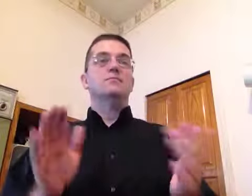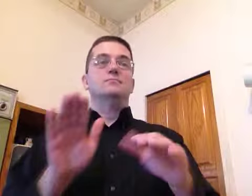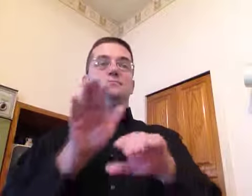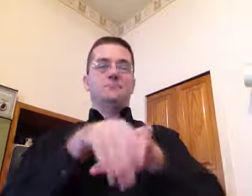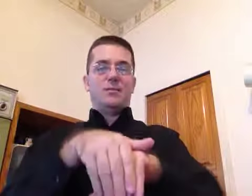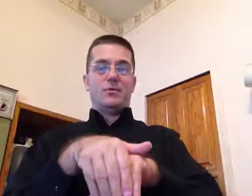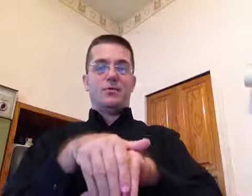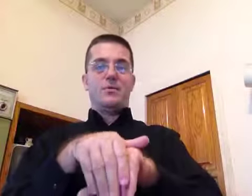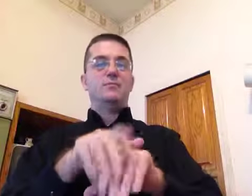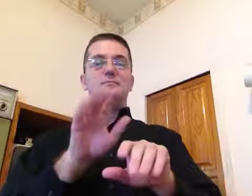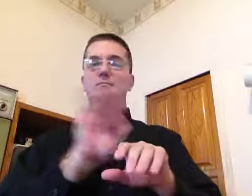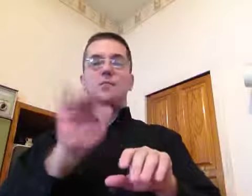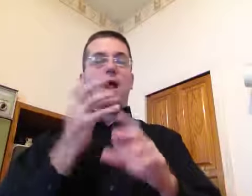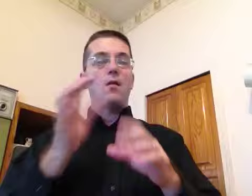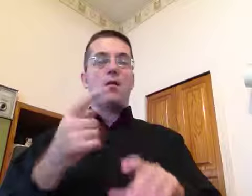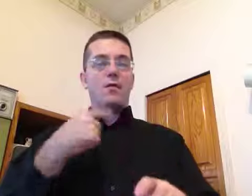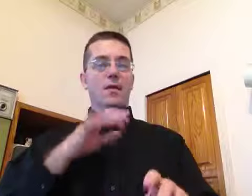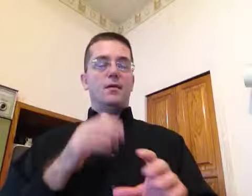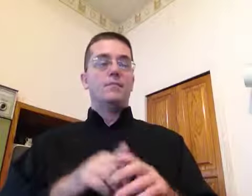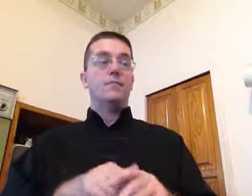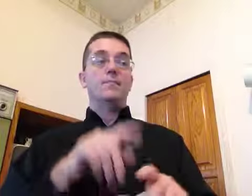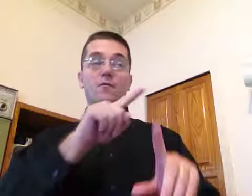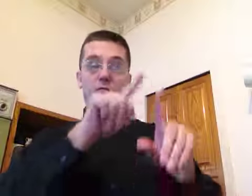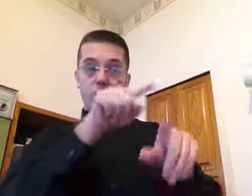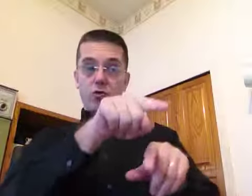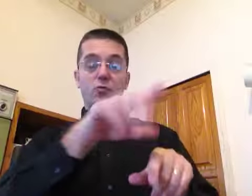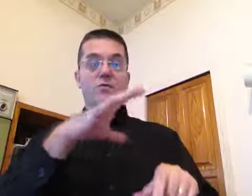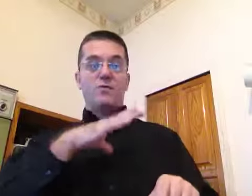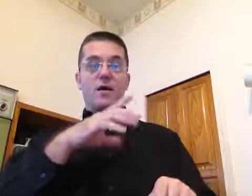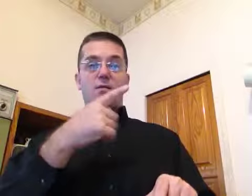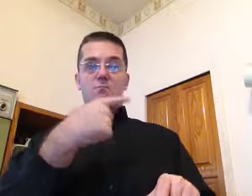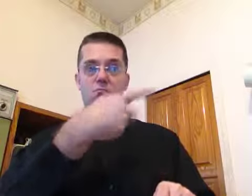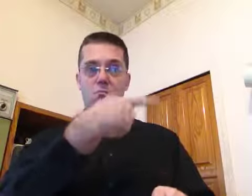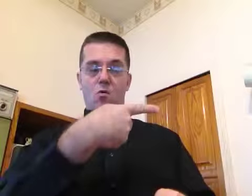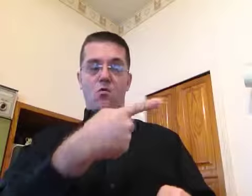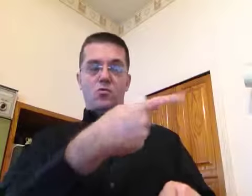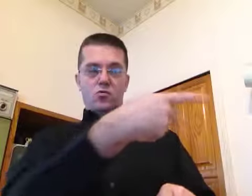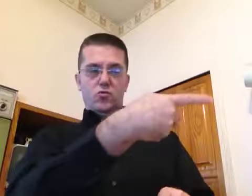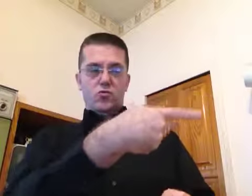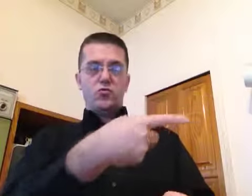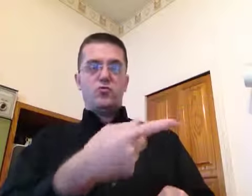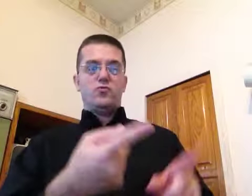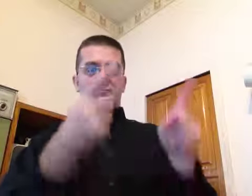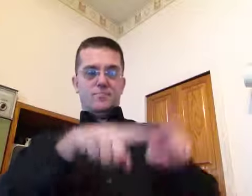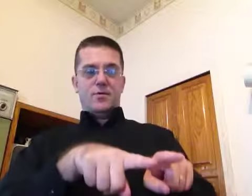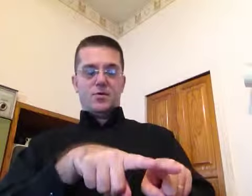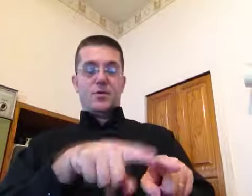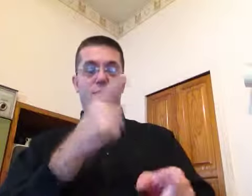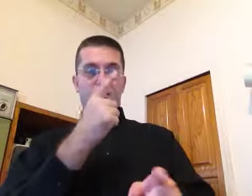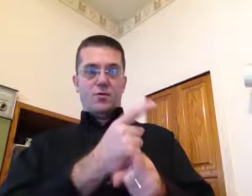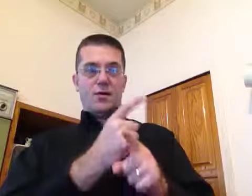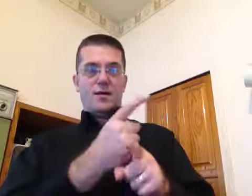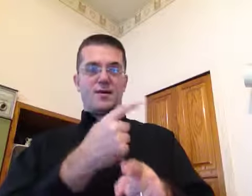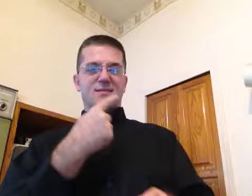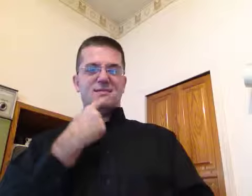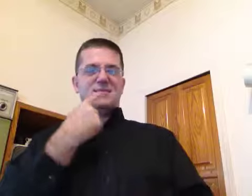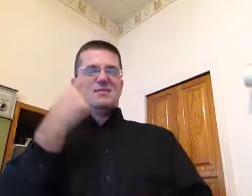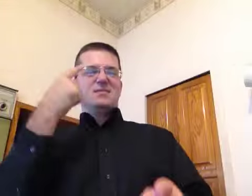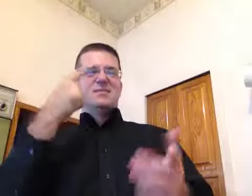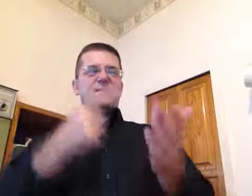to call her and to, hey, you know, we made a deal here, and is there something I'm missing that's